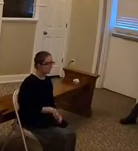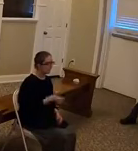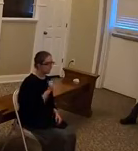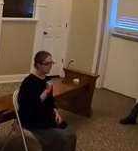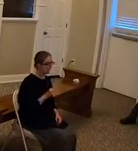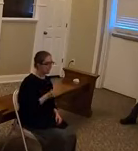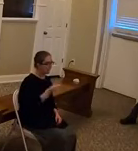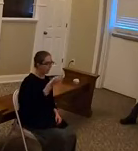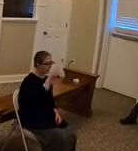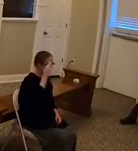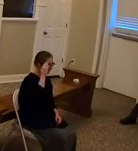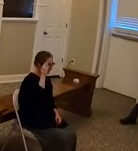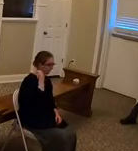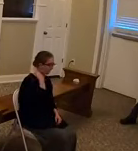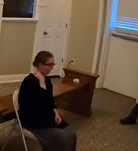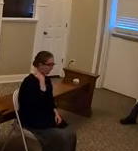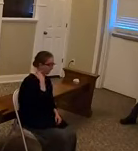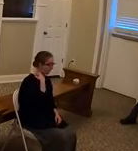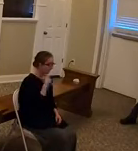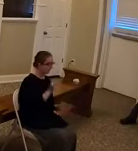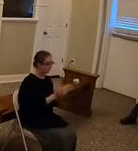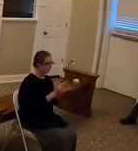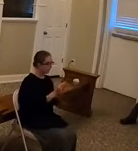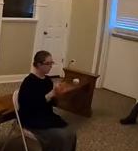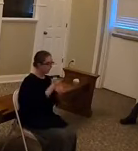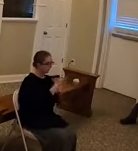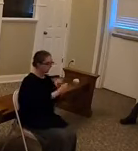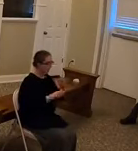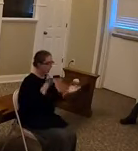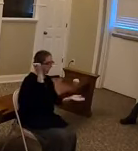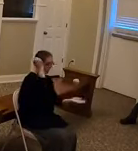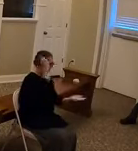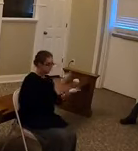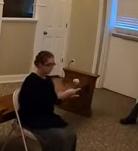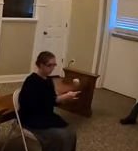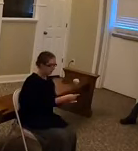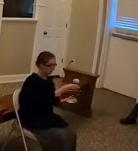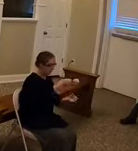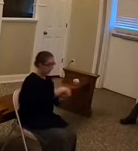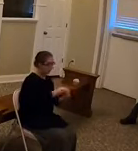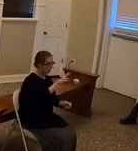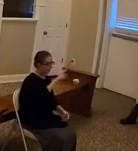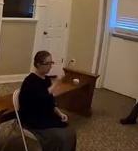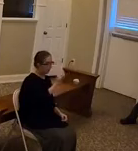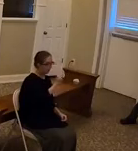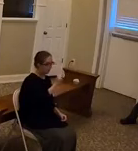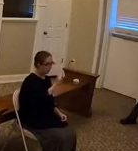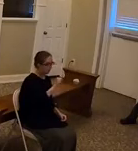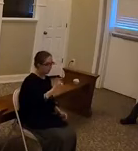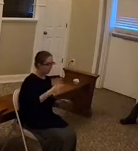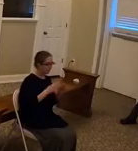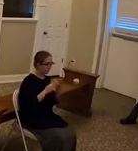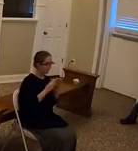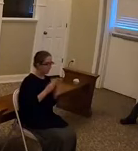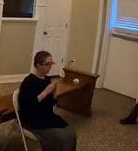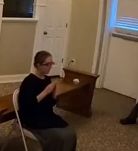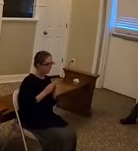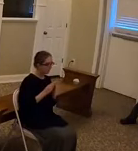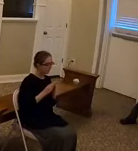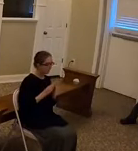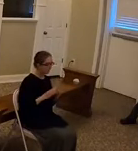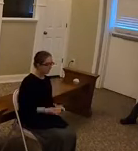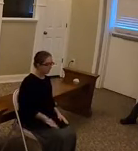And so he knew the laws concerning adoption in the Roman camp.